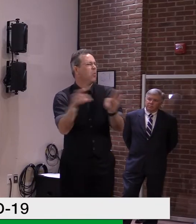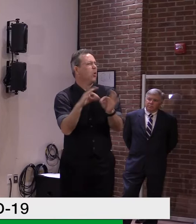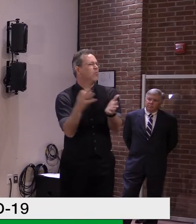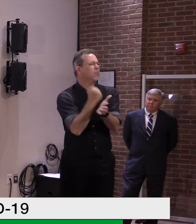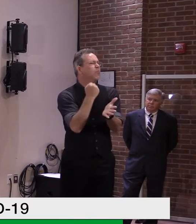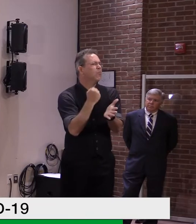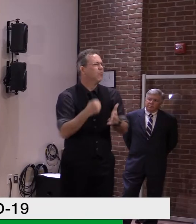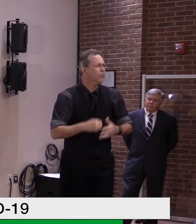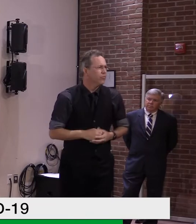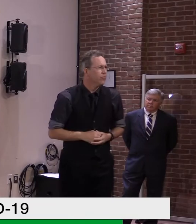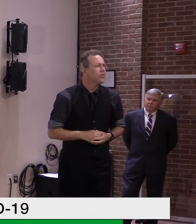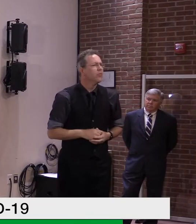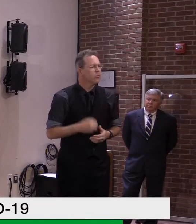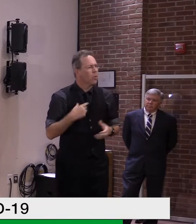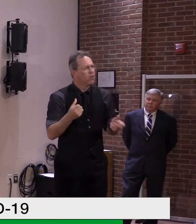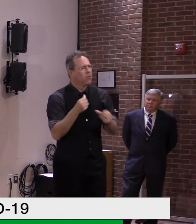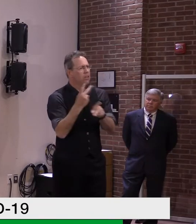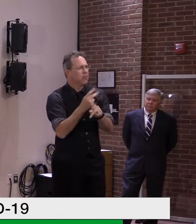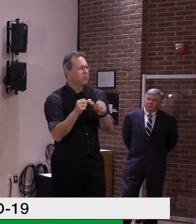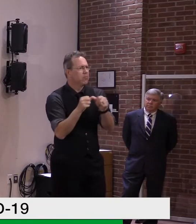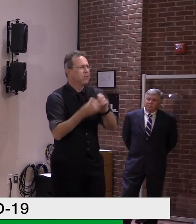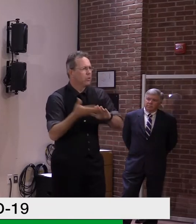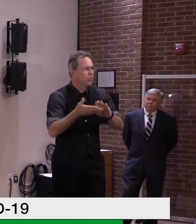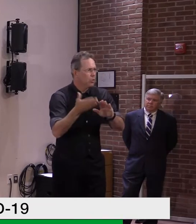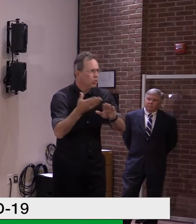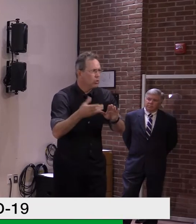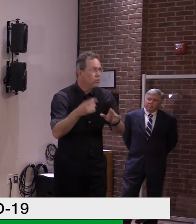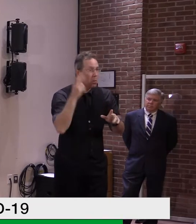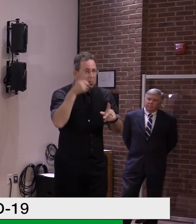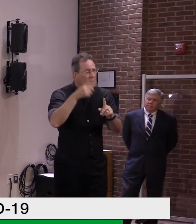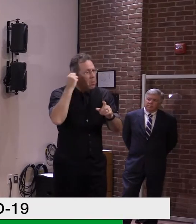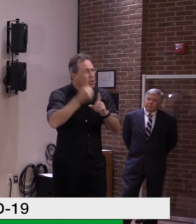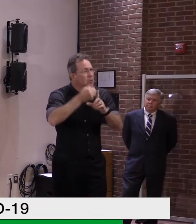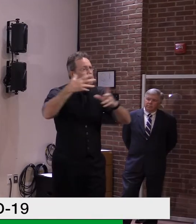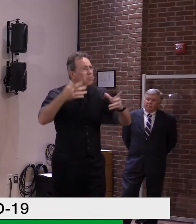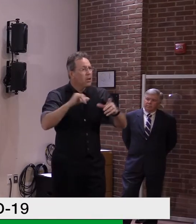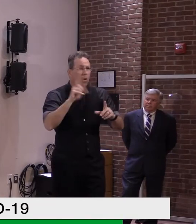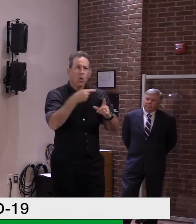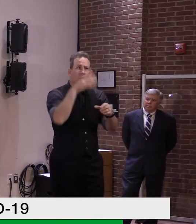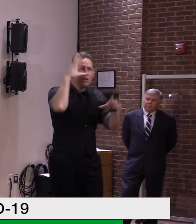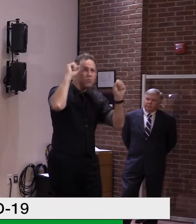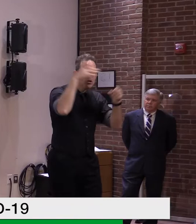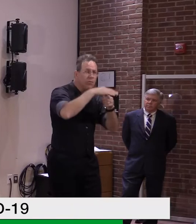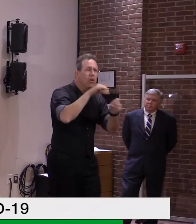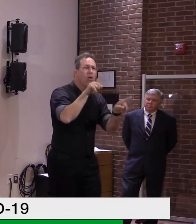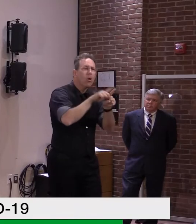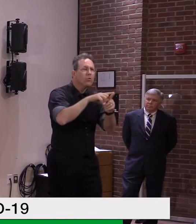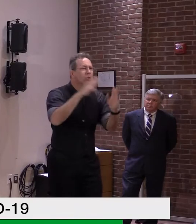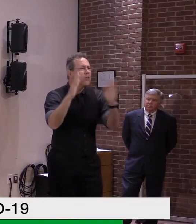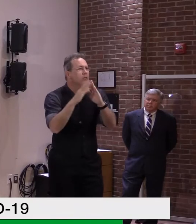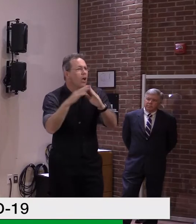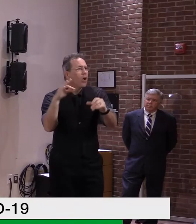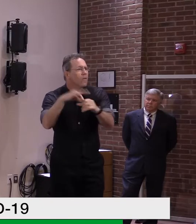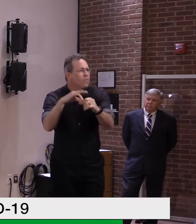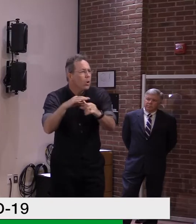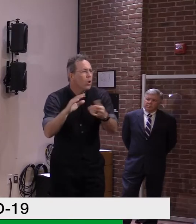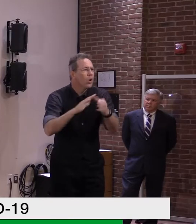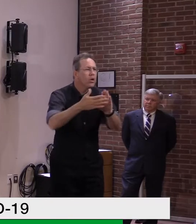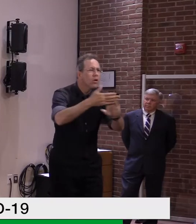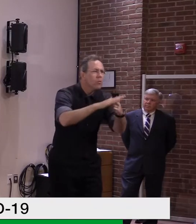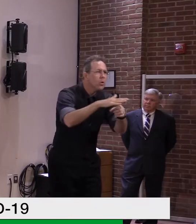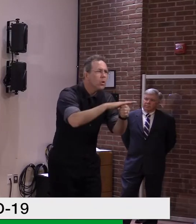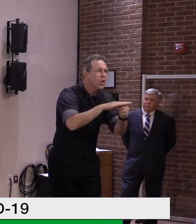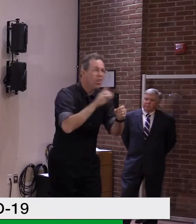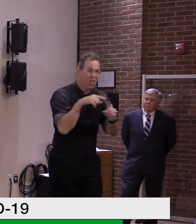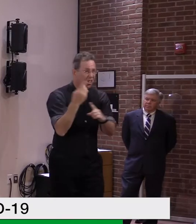will evolve. I'd like to see it expanded in some ways. It was, you know, to just focus on the general election alone, when we